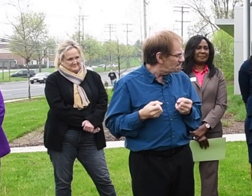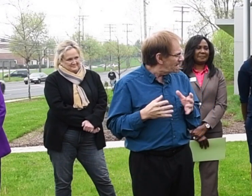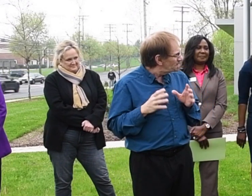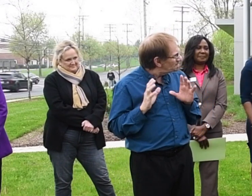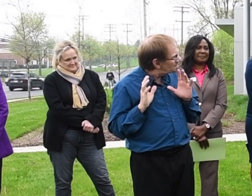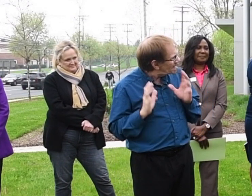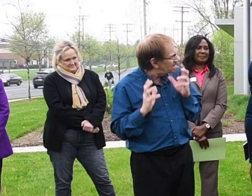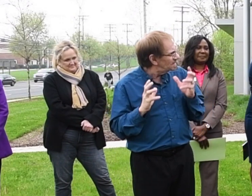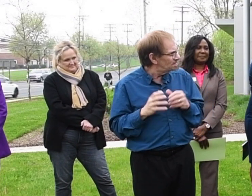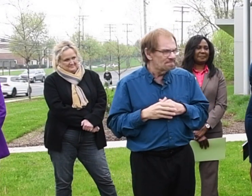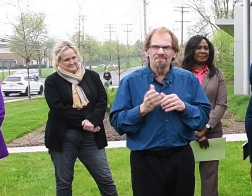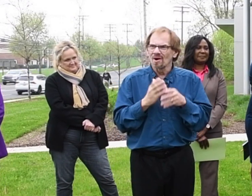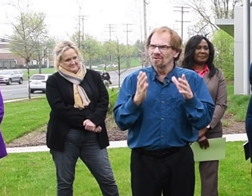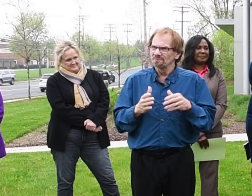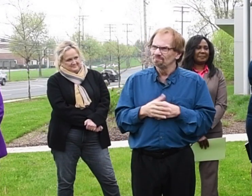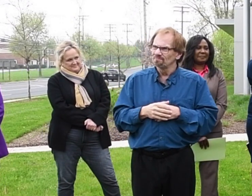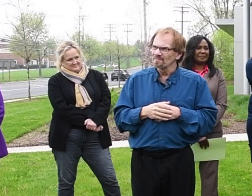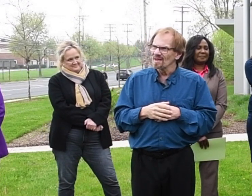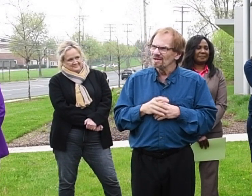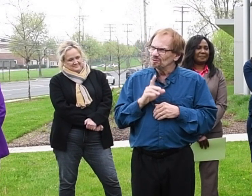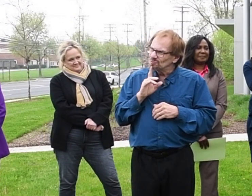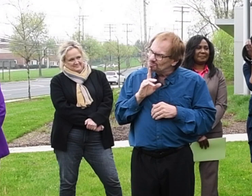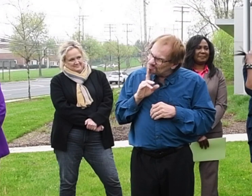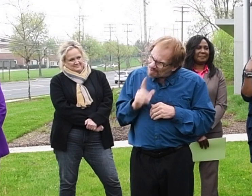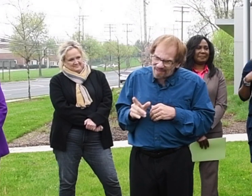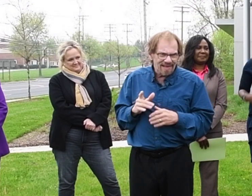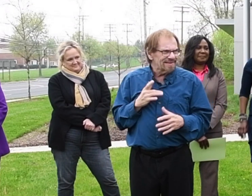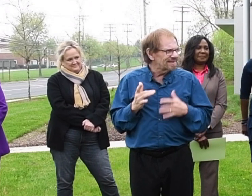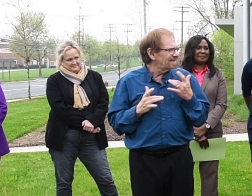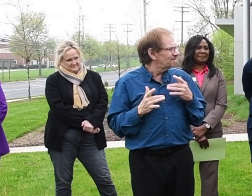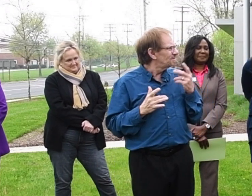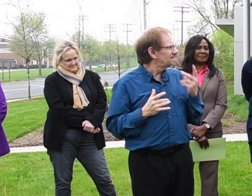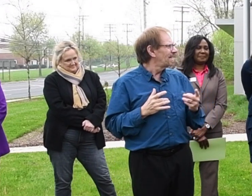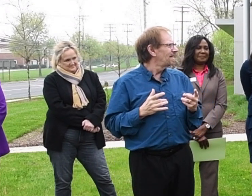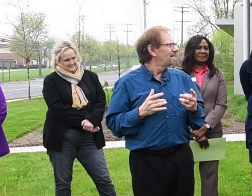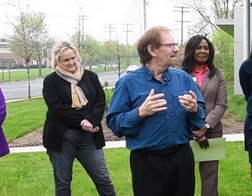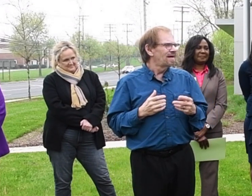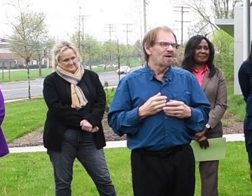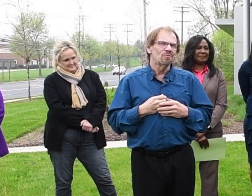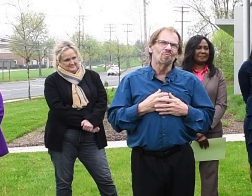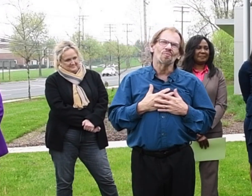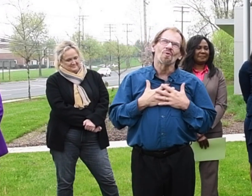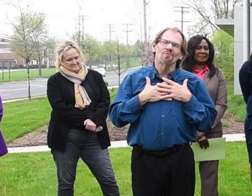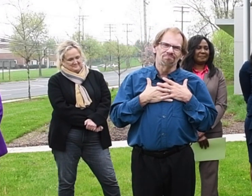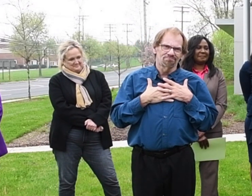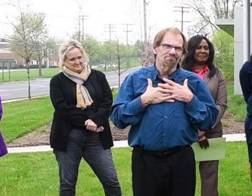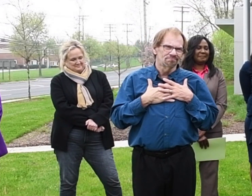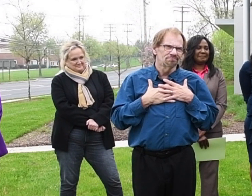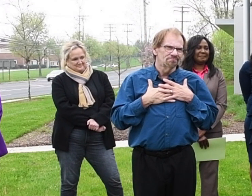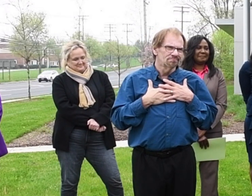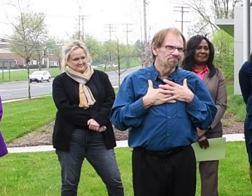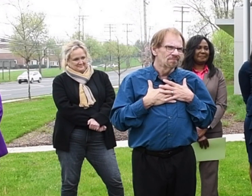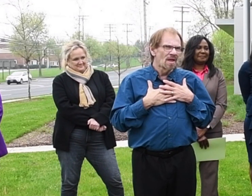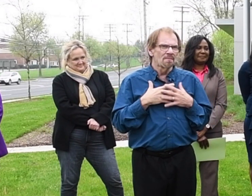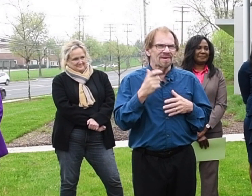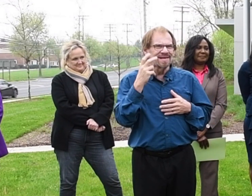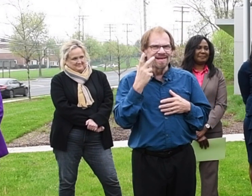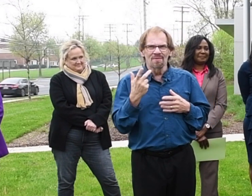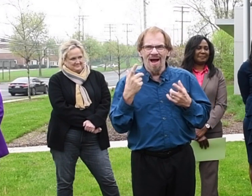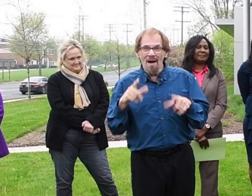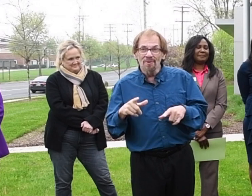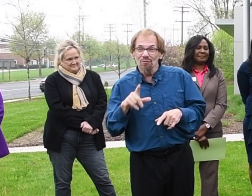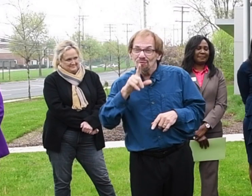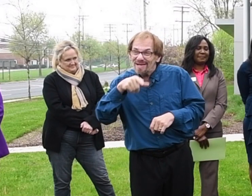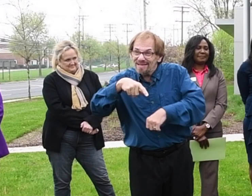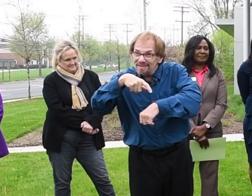amazing partnerships. It's just really, really exciting to see, and it gives me that warm, fuzzy feeling because I can see what happened real